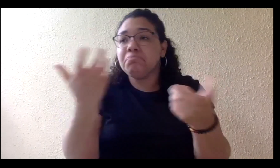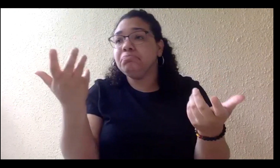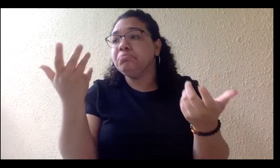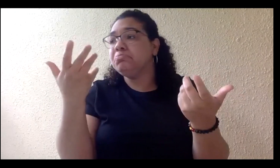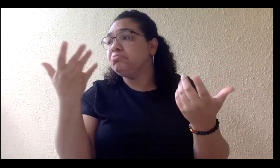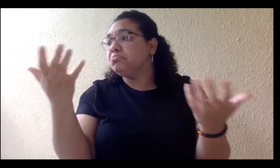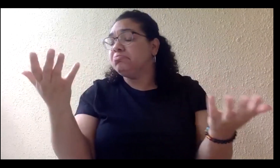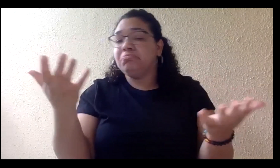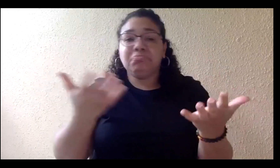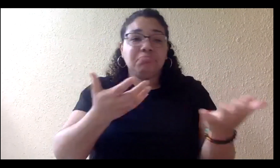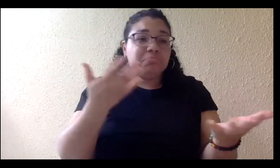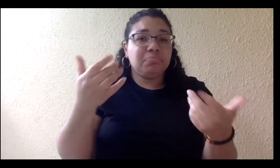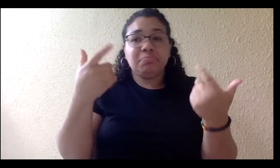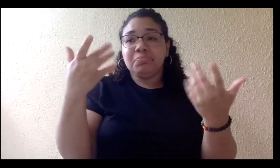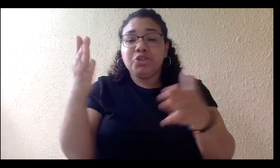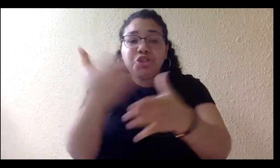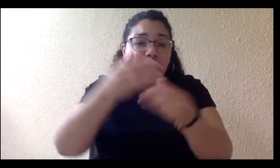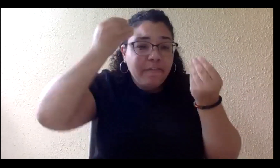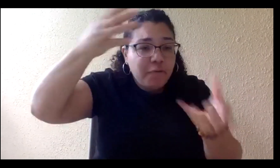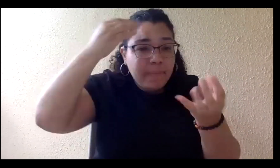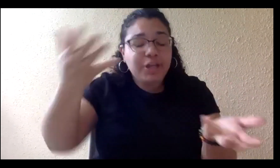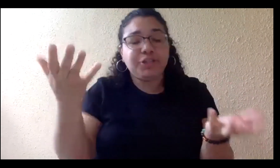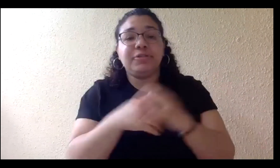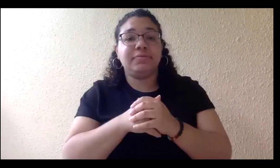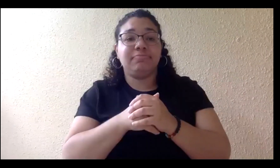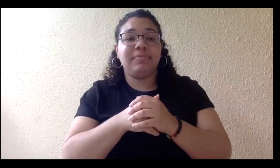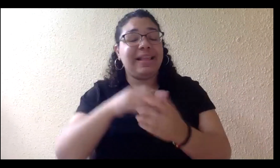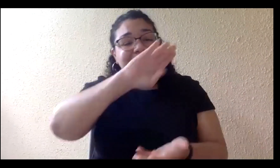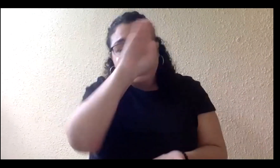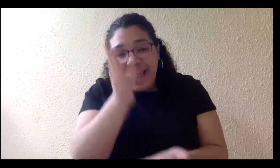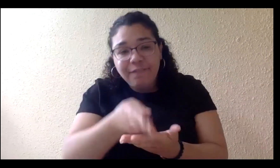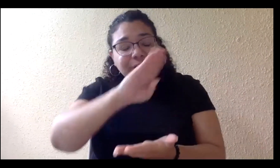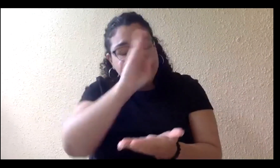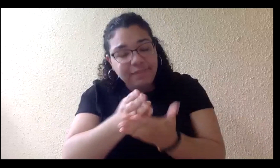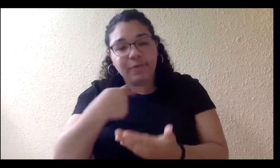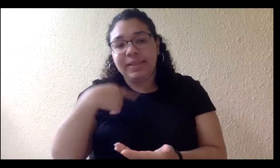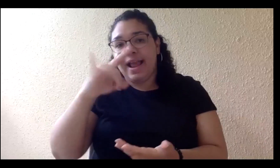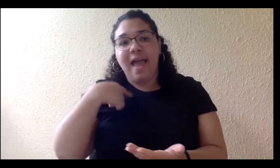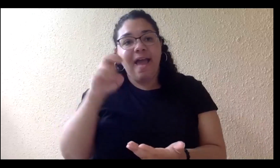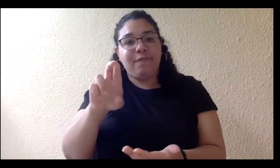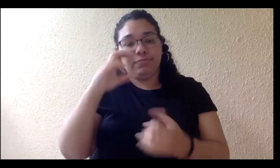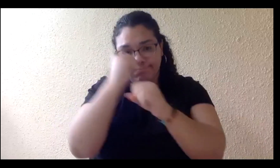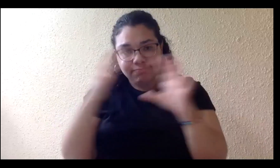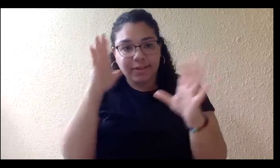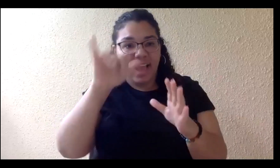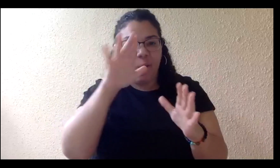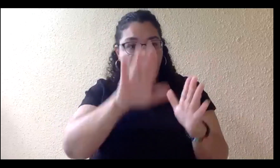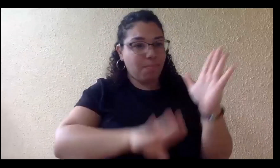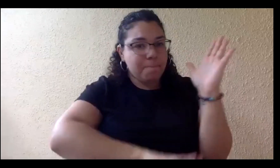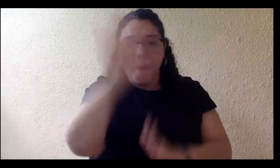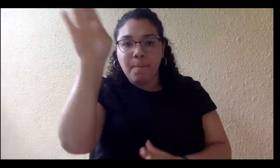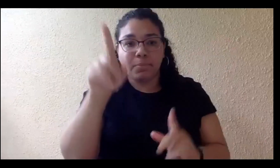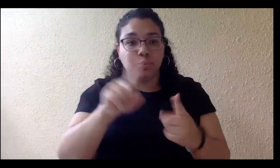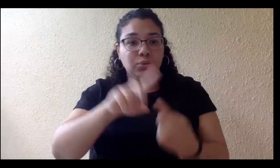I thought maybe it would be for posting job opportunities, sharing information with others. I never,